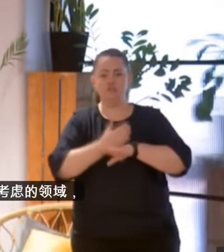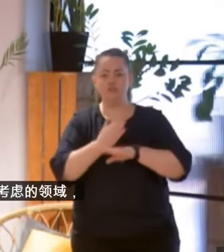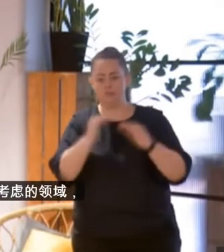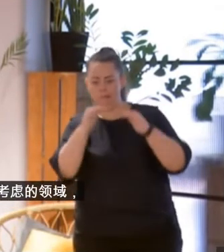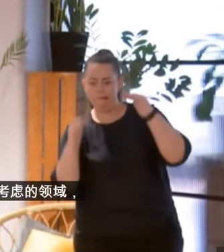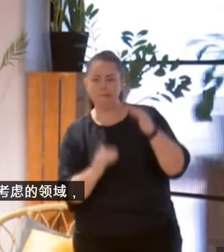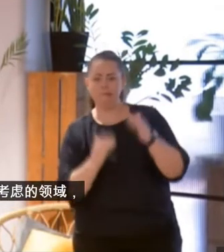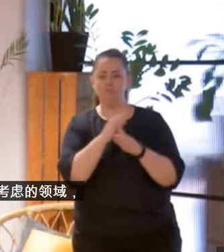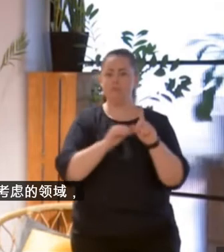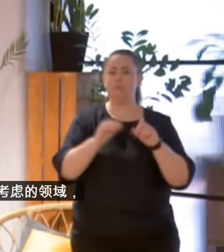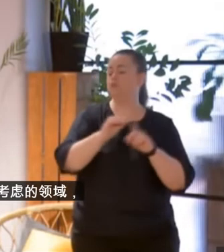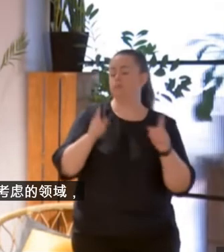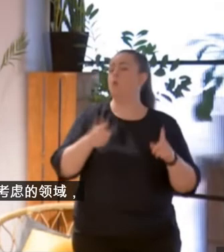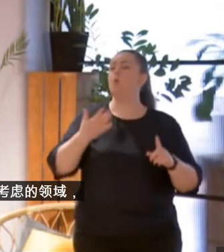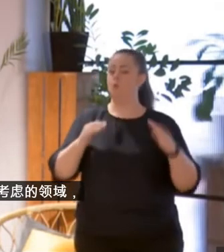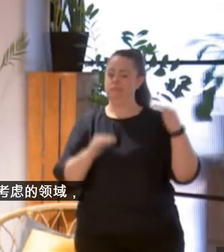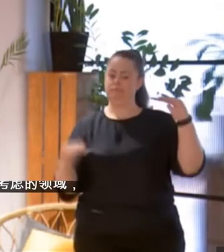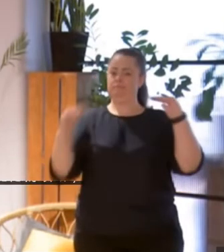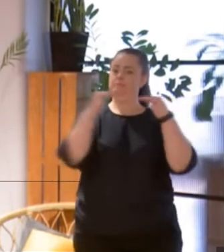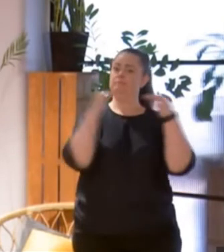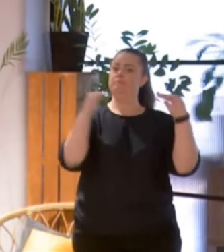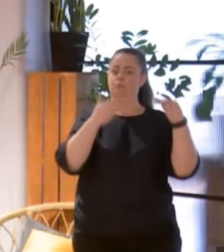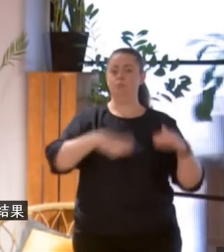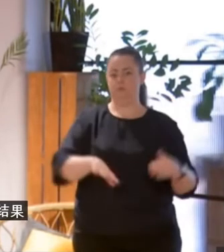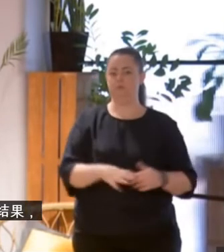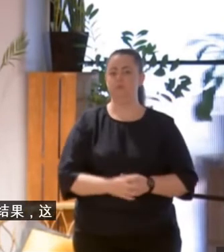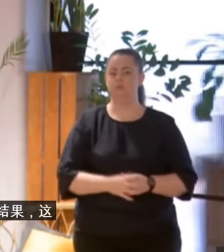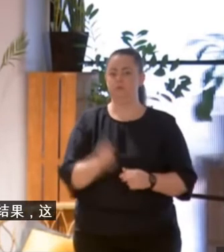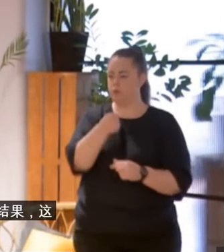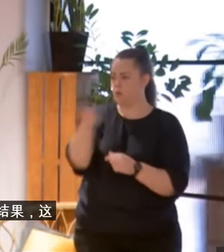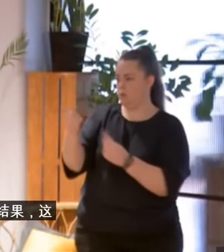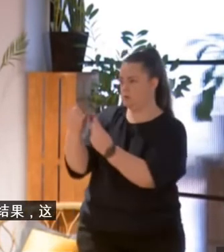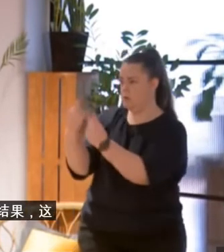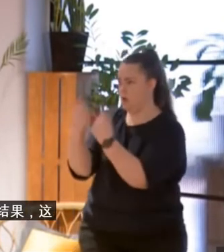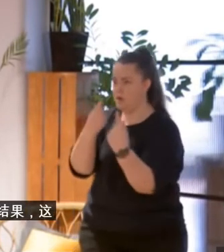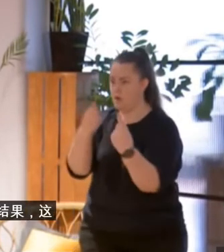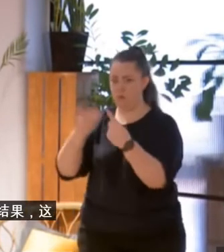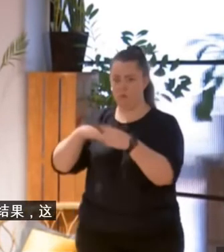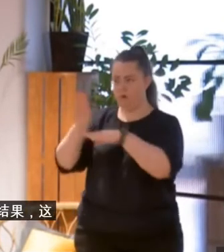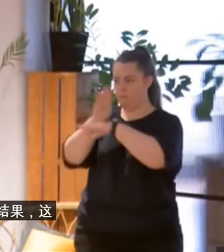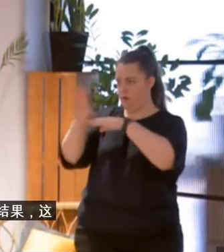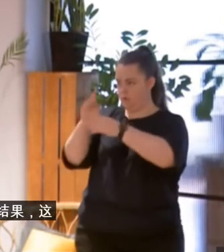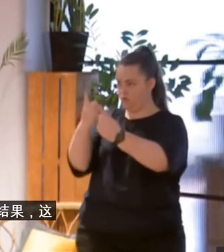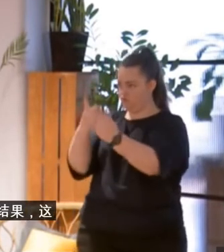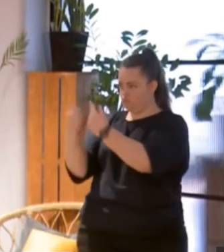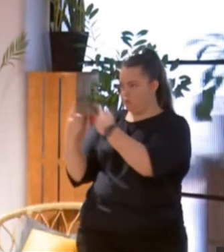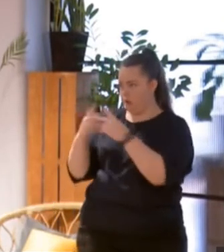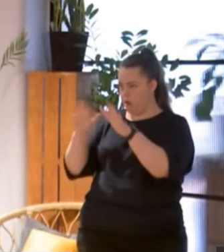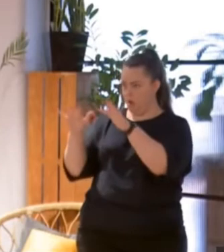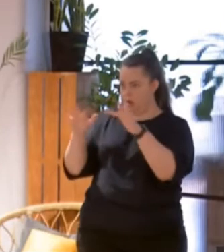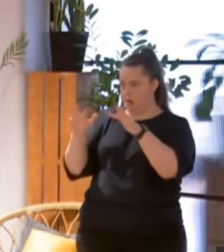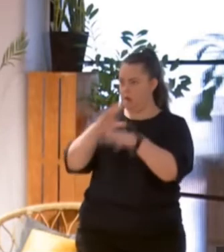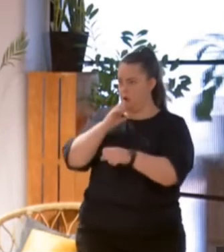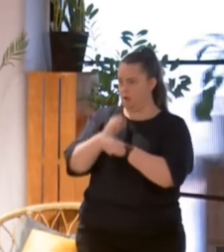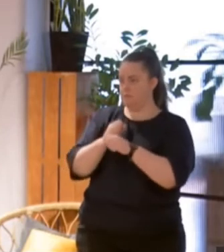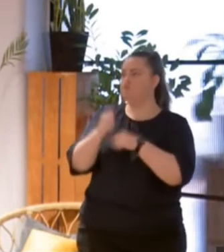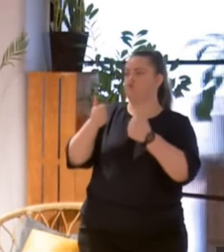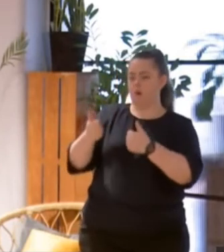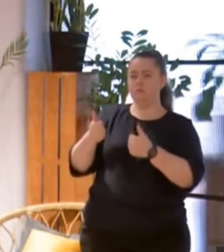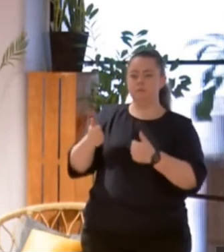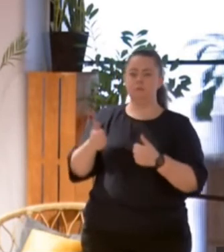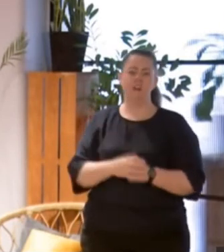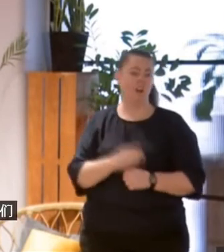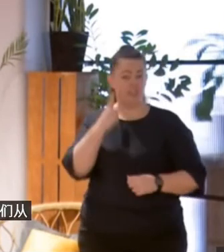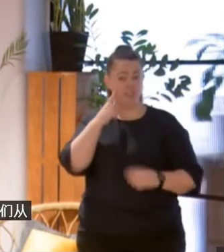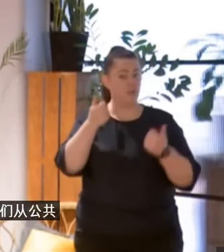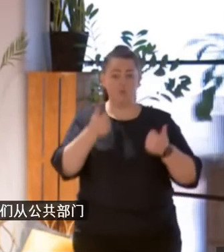well. So I'm very much looking forward to the outcomes that the panel provides to the government. This is exactly what good government should be